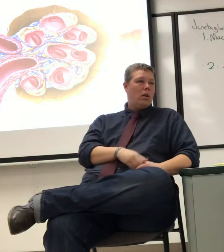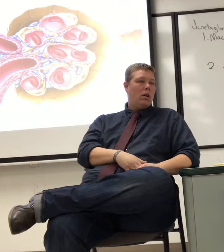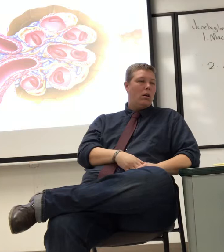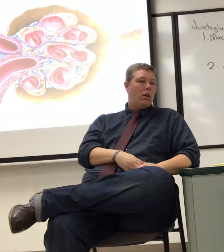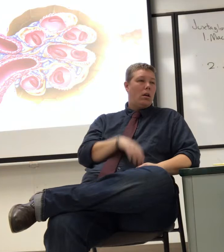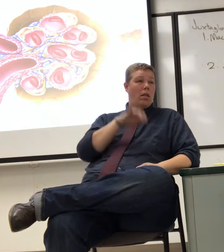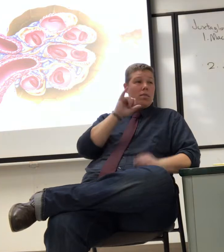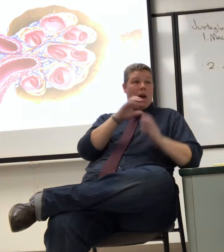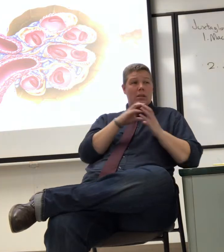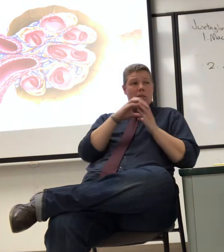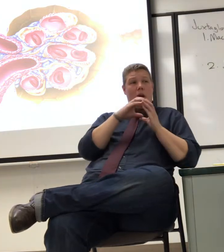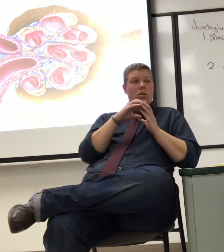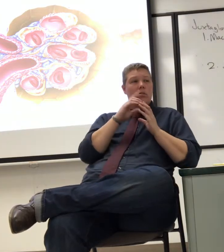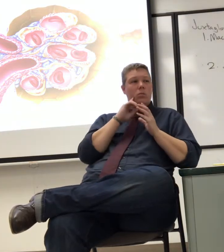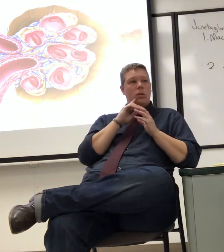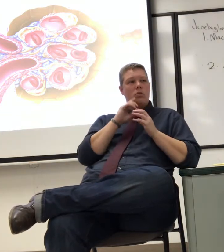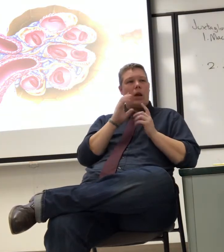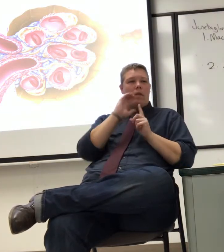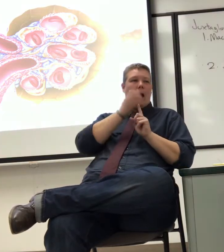they act as baroreceptors.